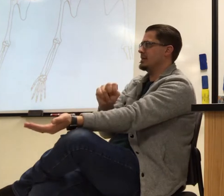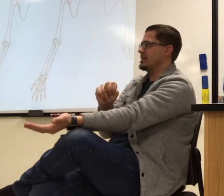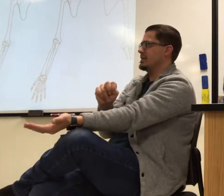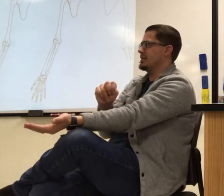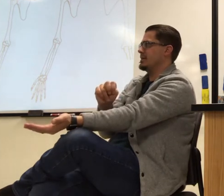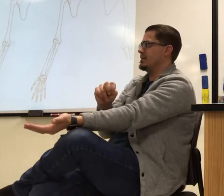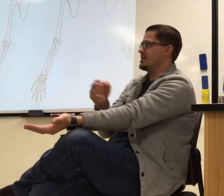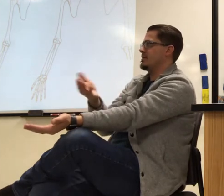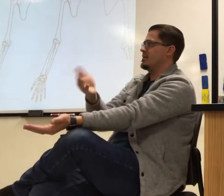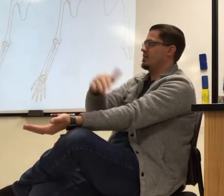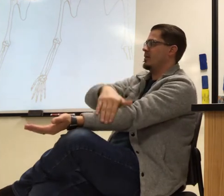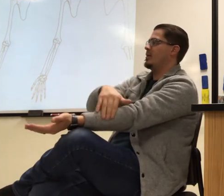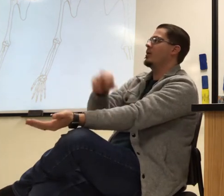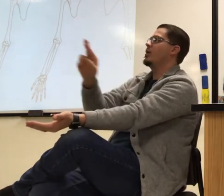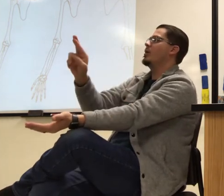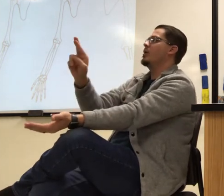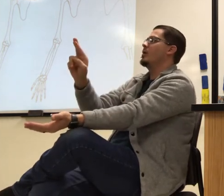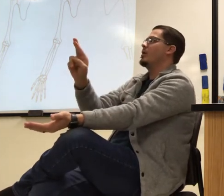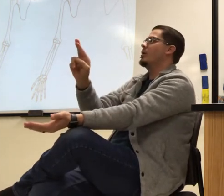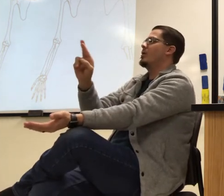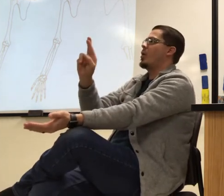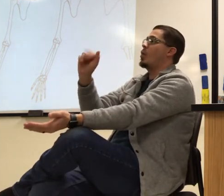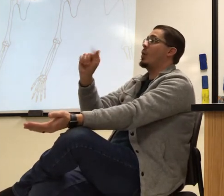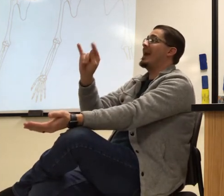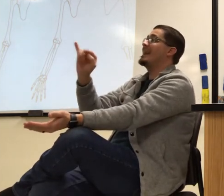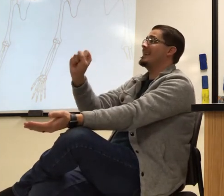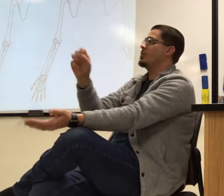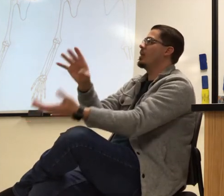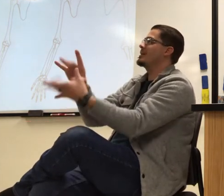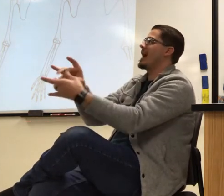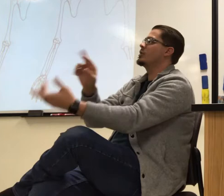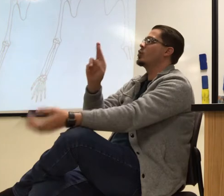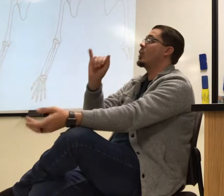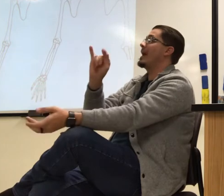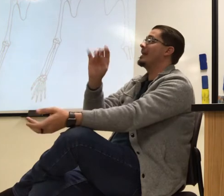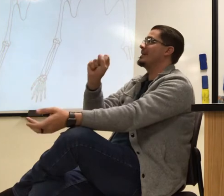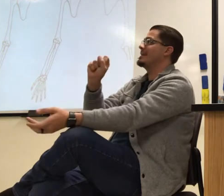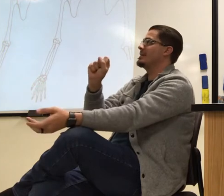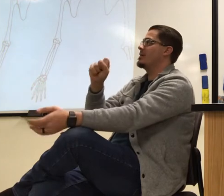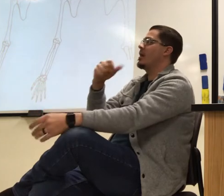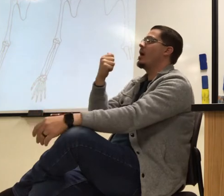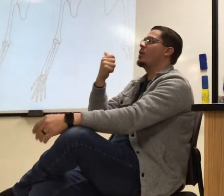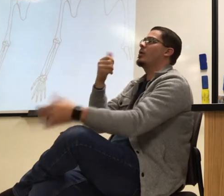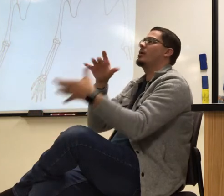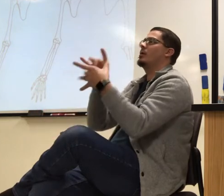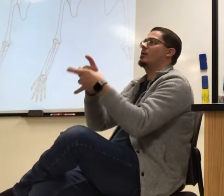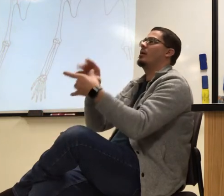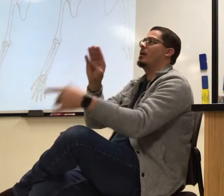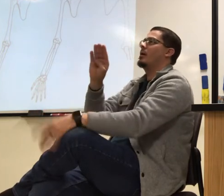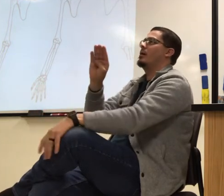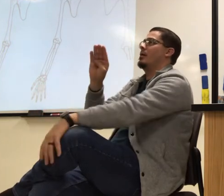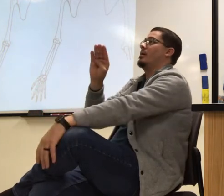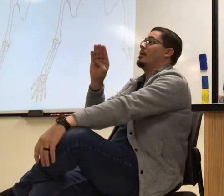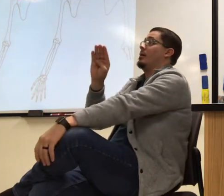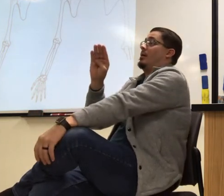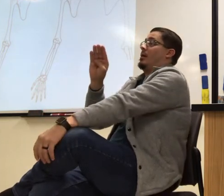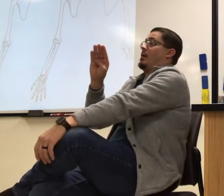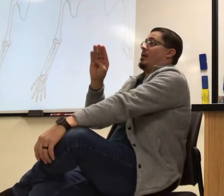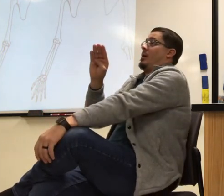Tuberosity. The other insertion it has is actually not on the bone, it's a connective tissue called the bicipital aponeurosis.